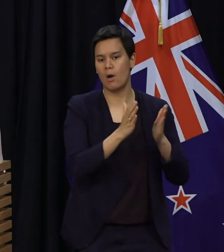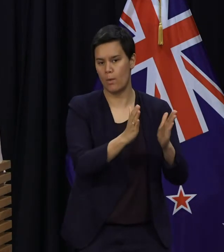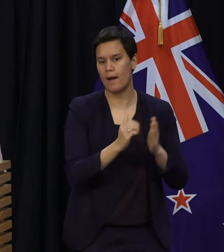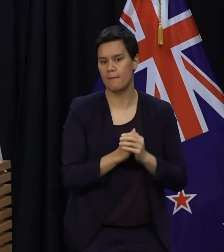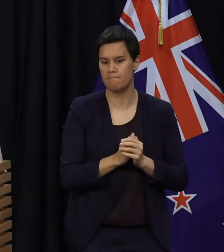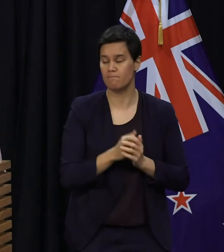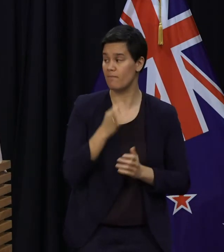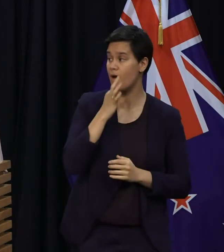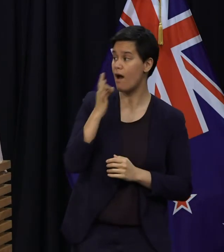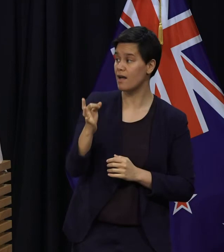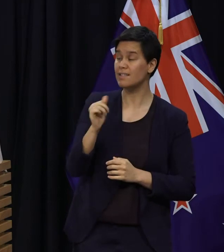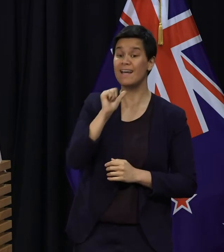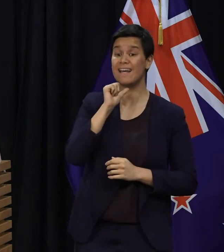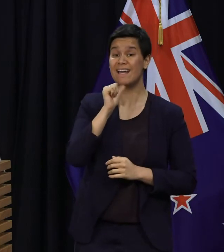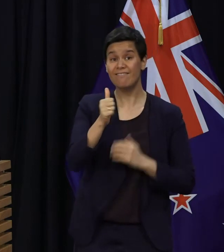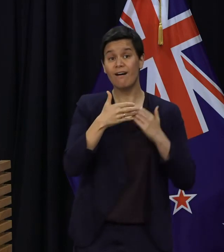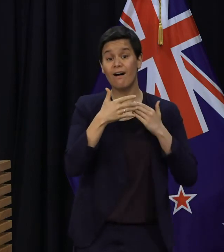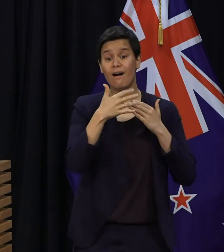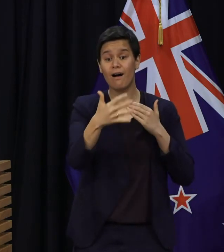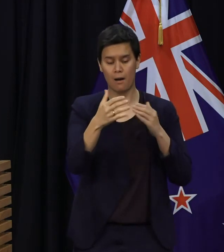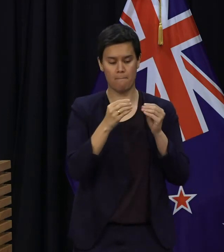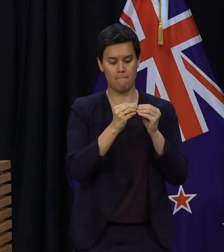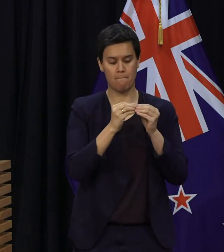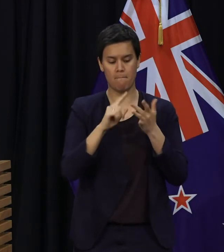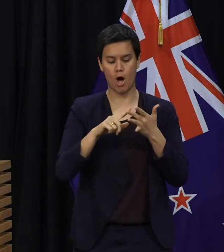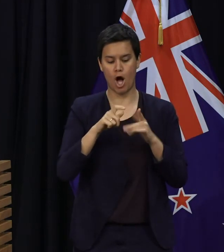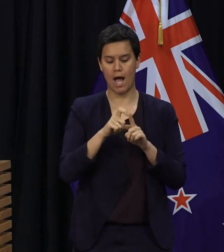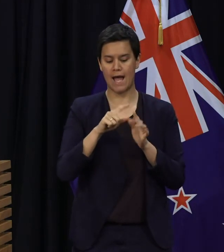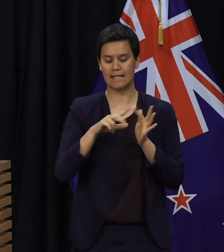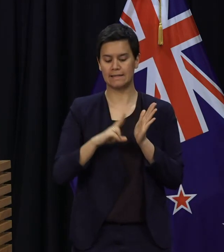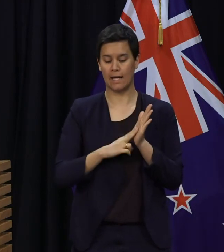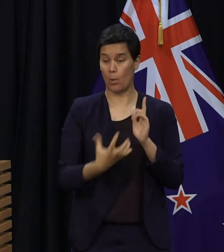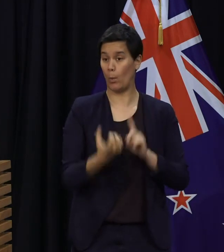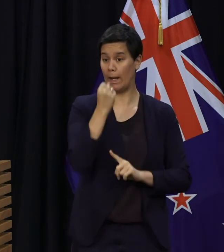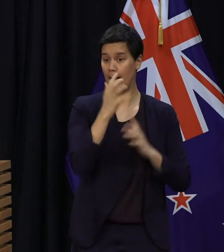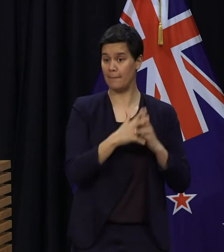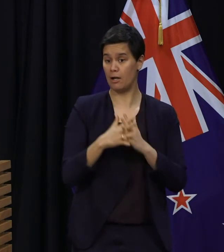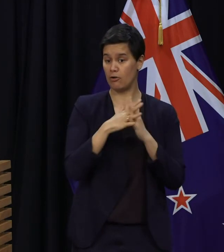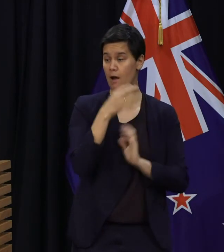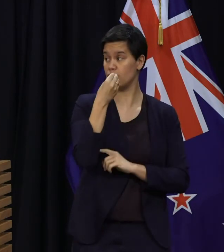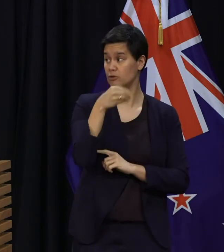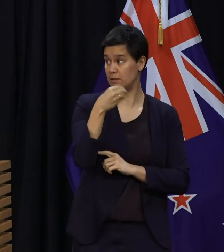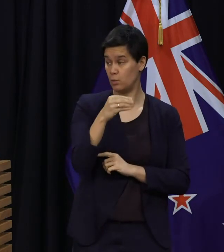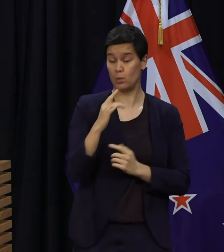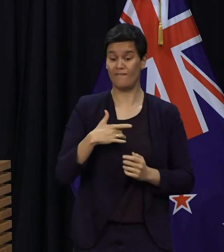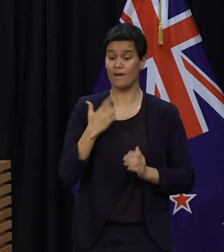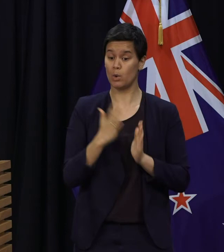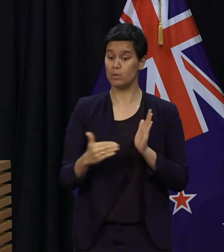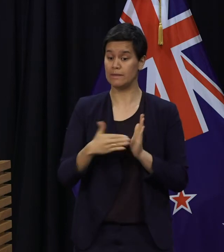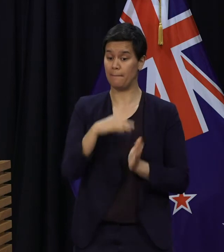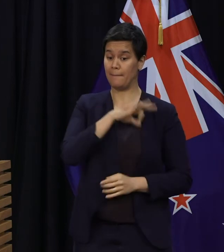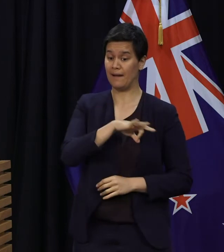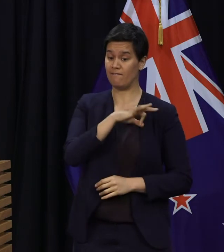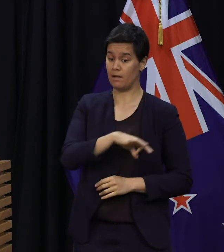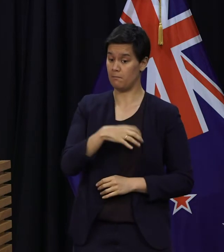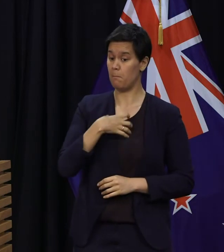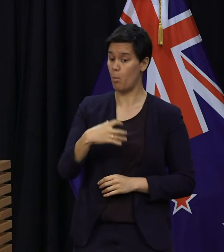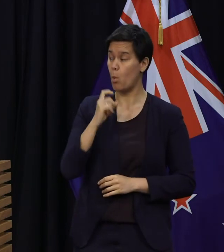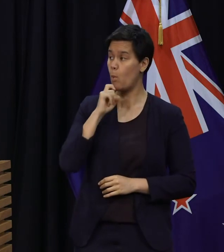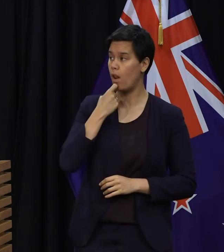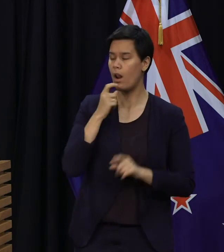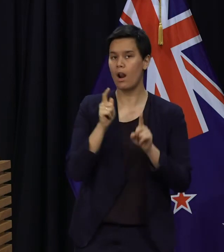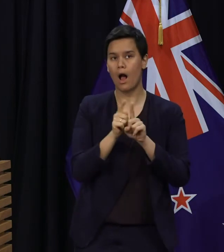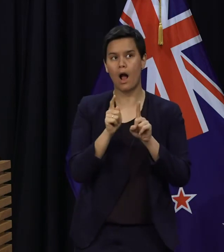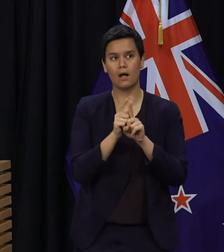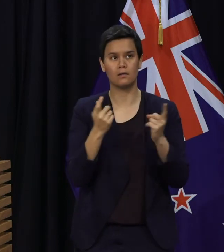if Biden does win the presidency, do you see advantages for New Zealand maybe in the US coming back into the Trans-Pacific Partnership